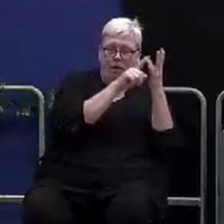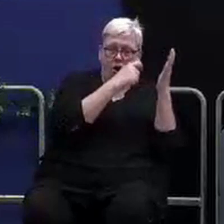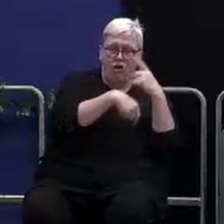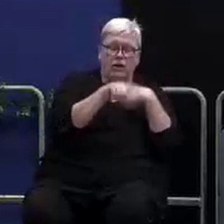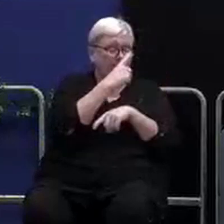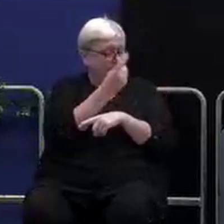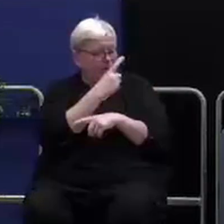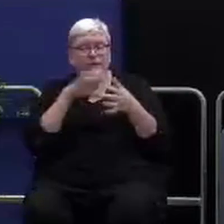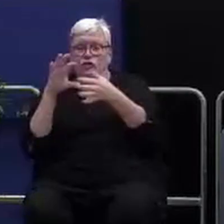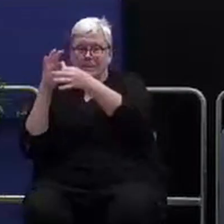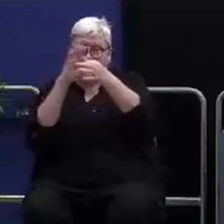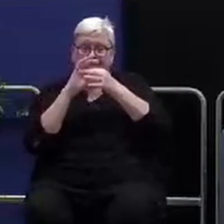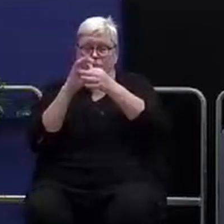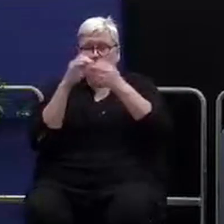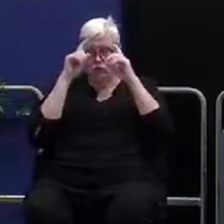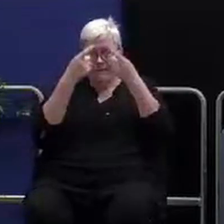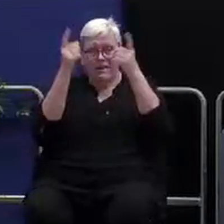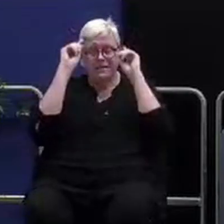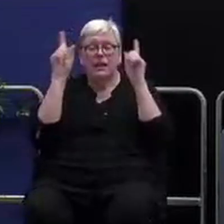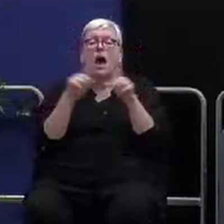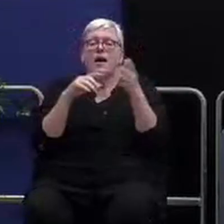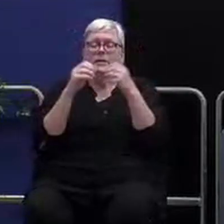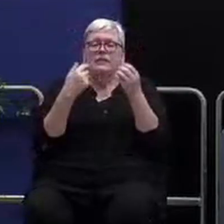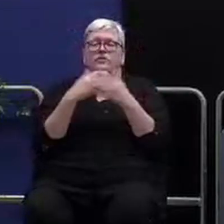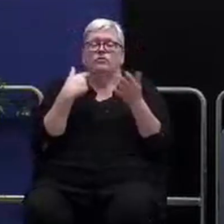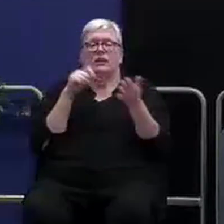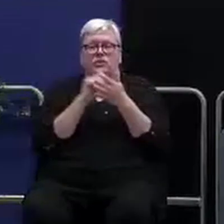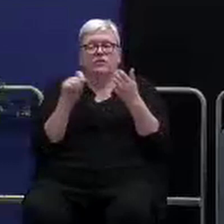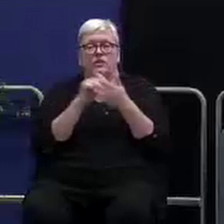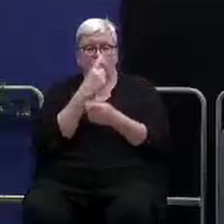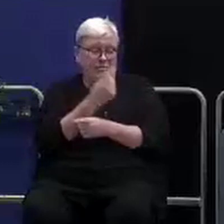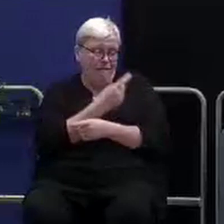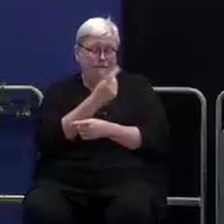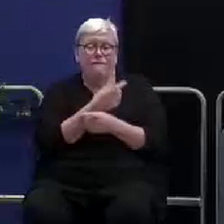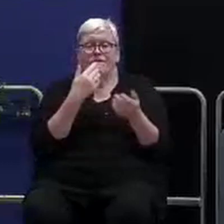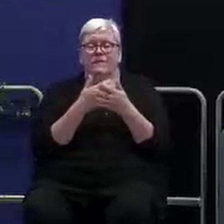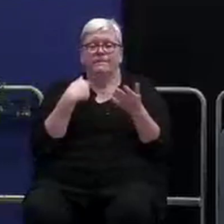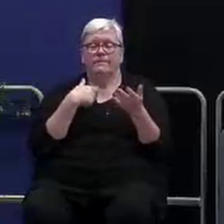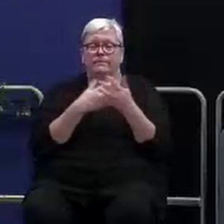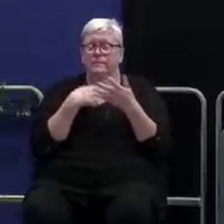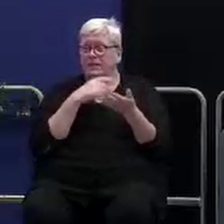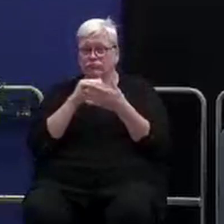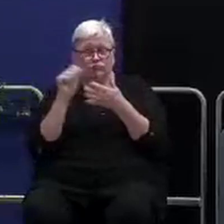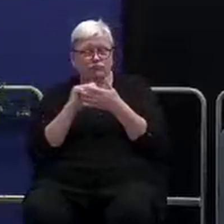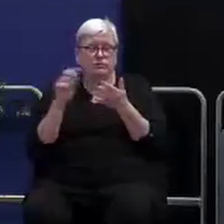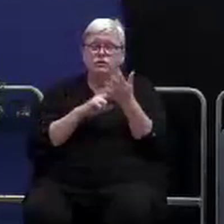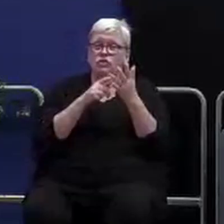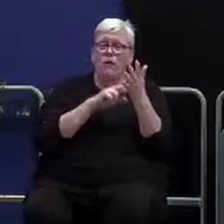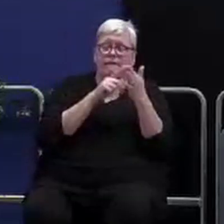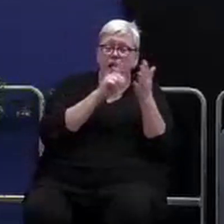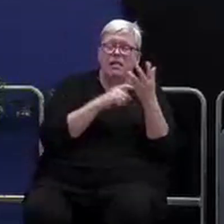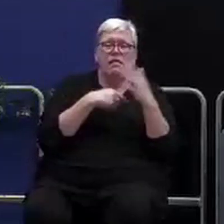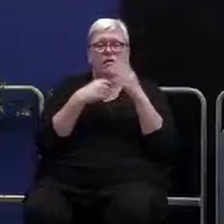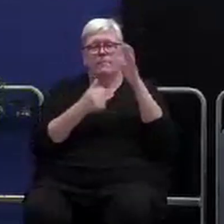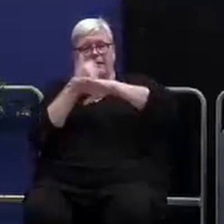long-standing connection with our university. She's also a bit of a literary legend herself. An accomplished essayist and novelist, she's also a founding member